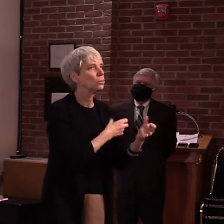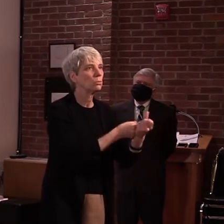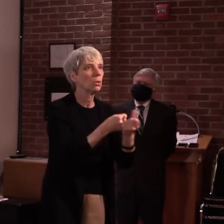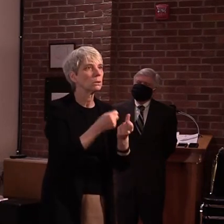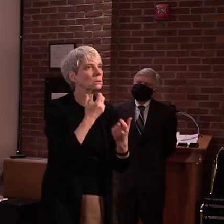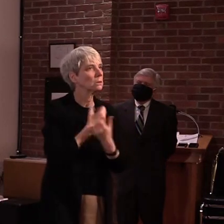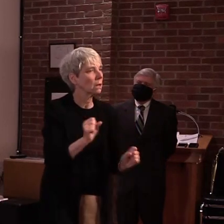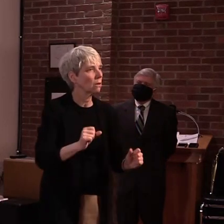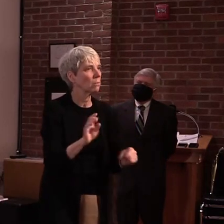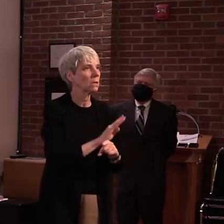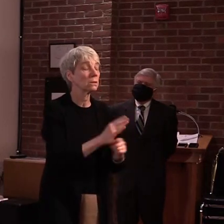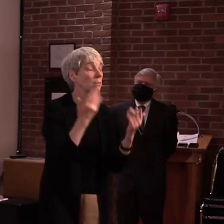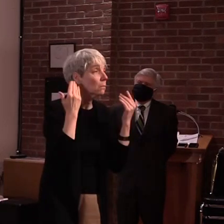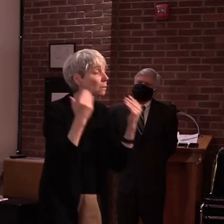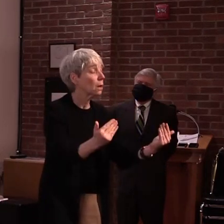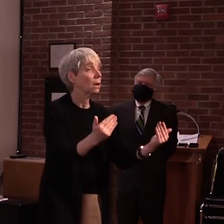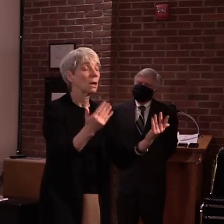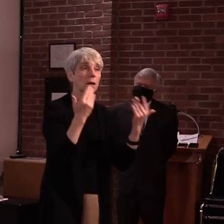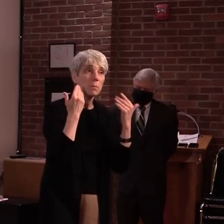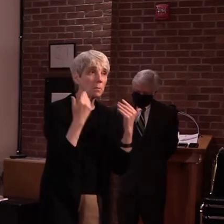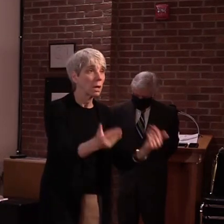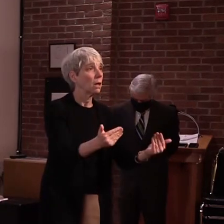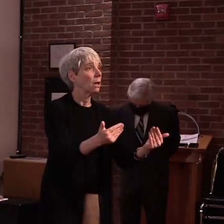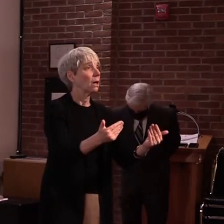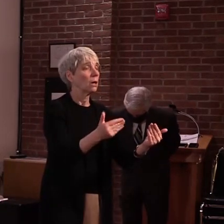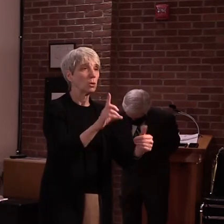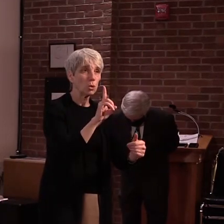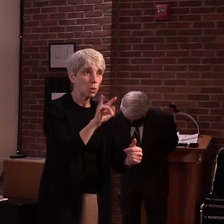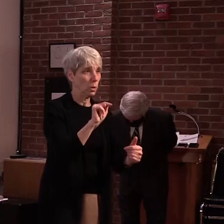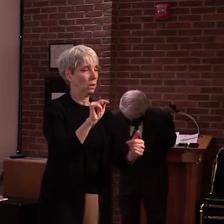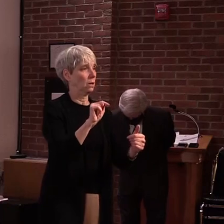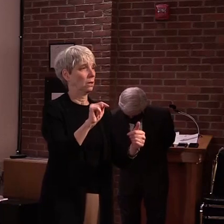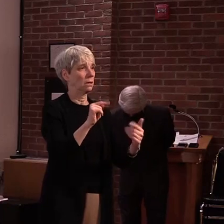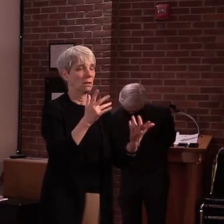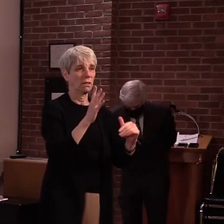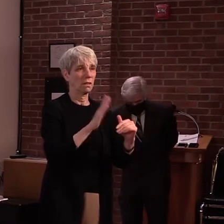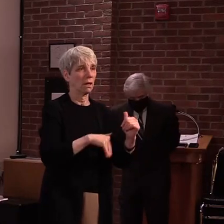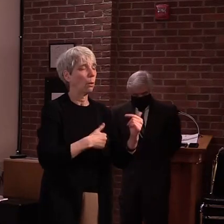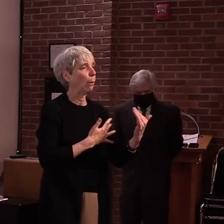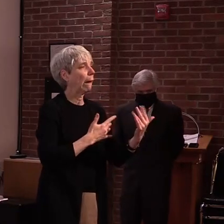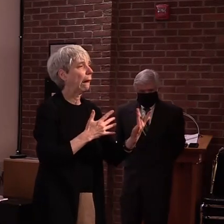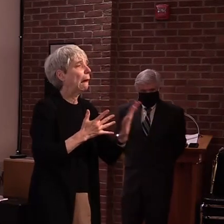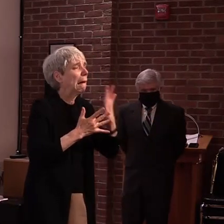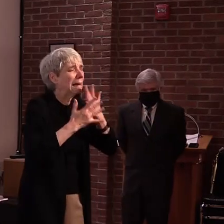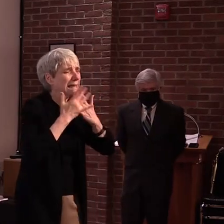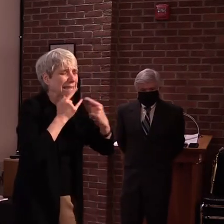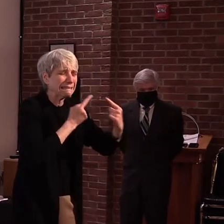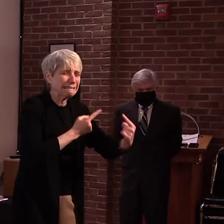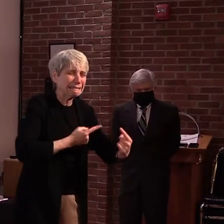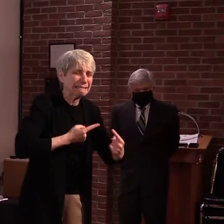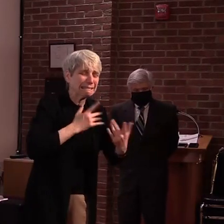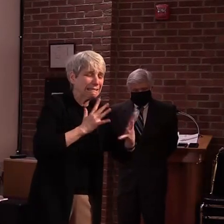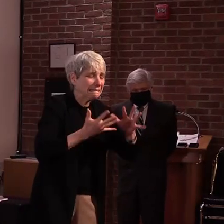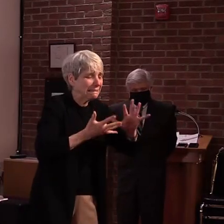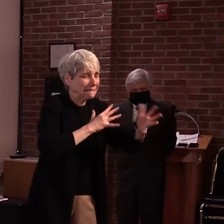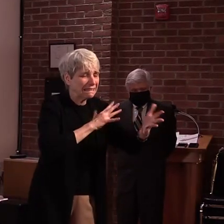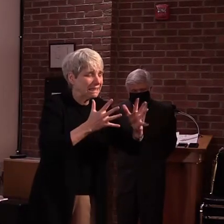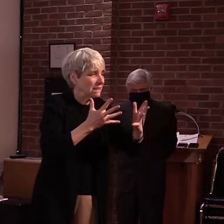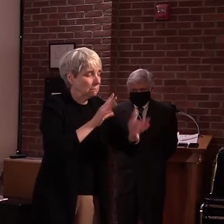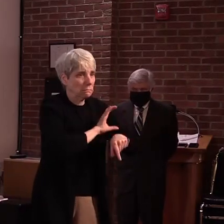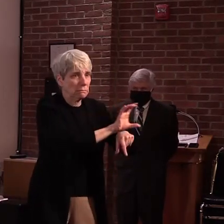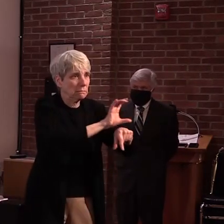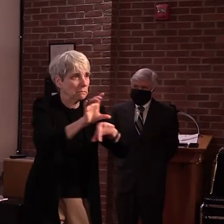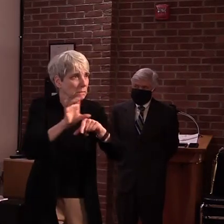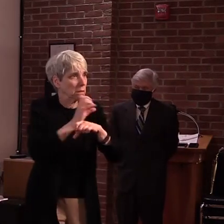act. Let's move forward. Let's shore up this the crumbling foundation that we're seeing in our economy.